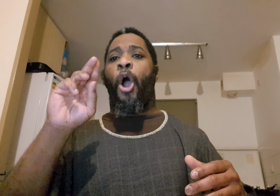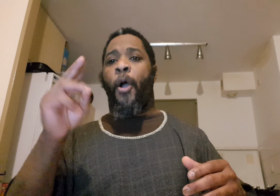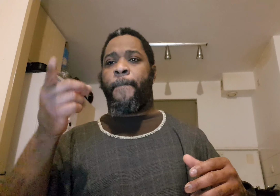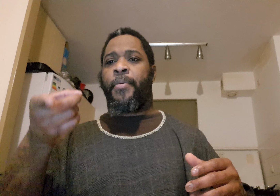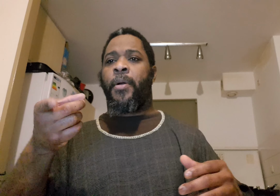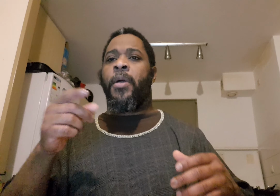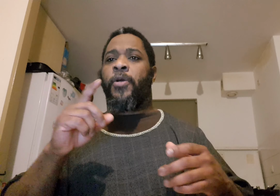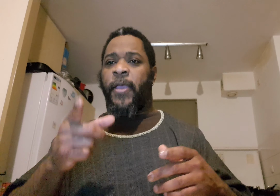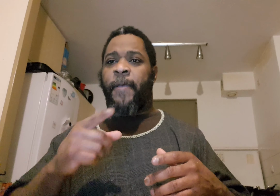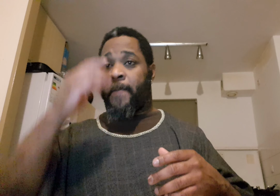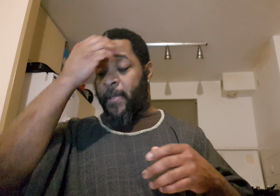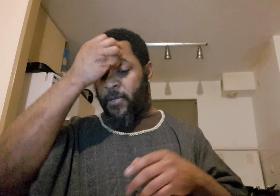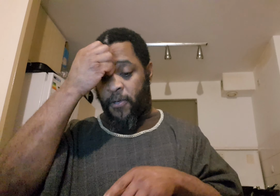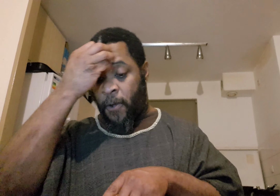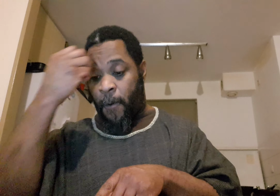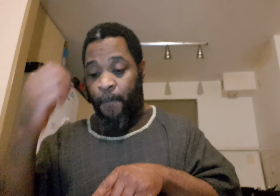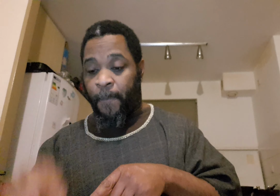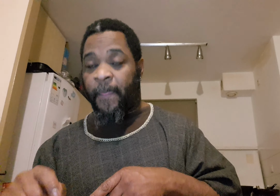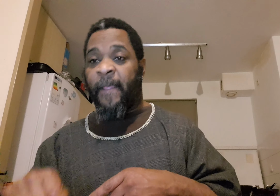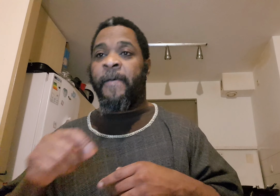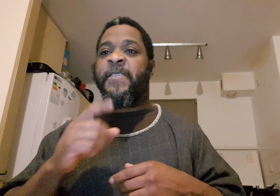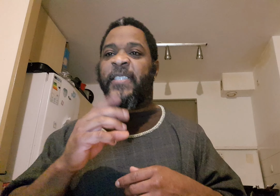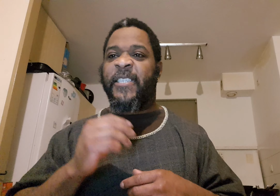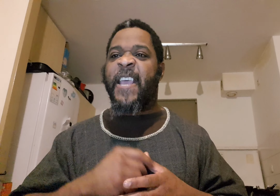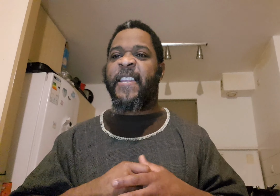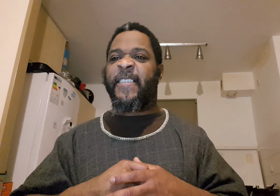messed up. Okay, so he said this,